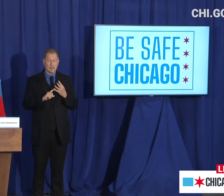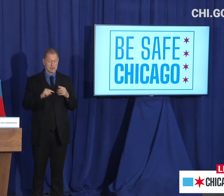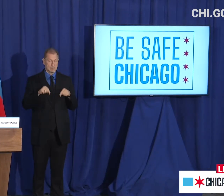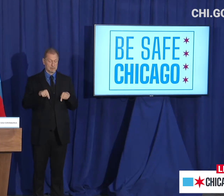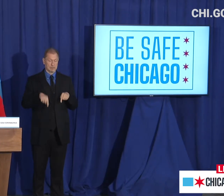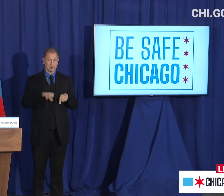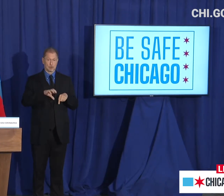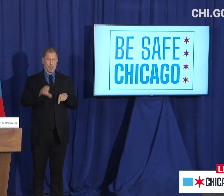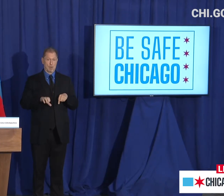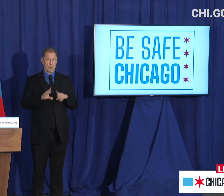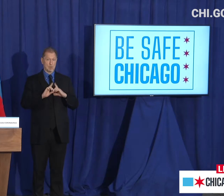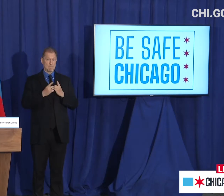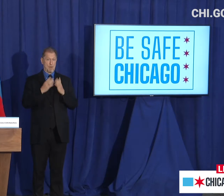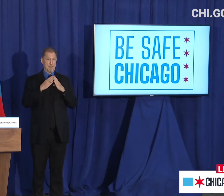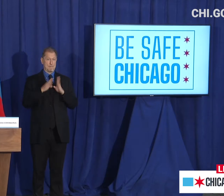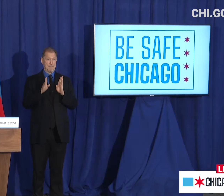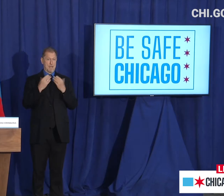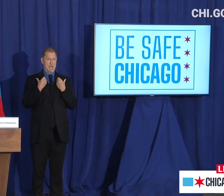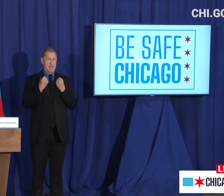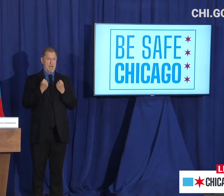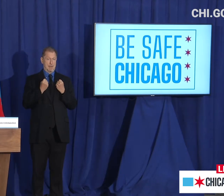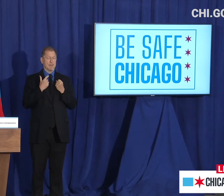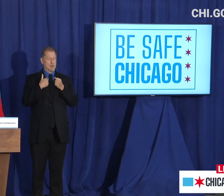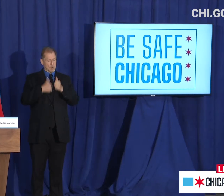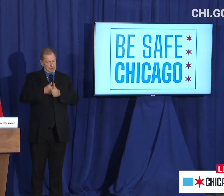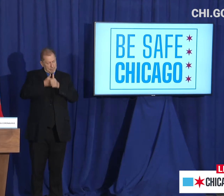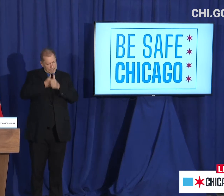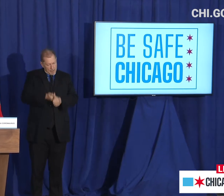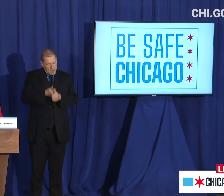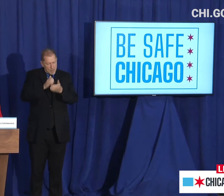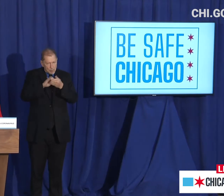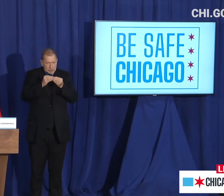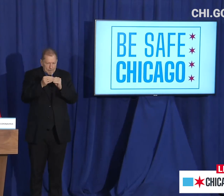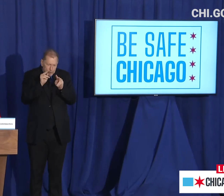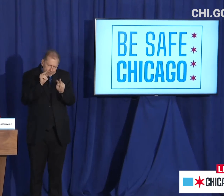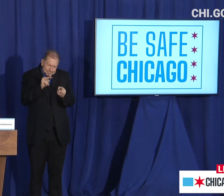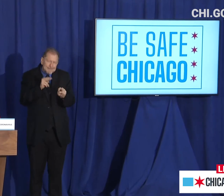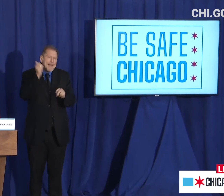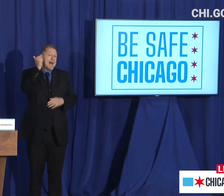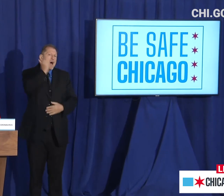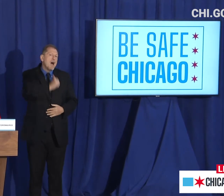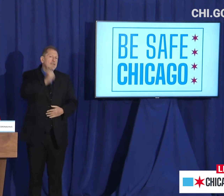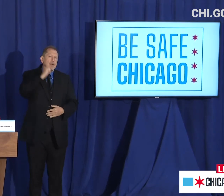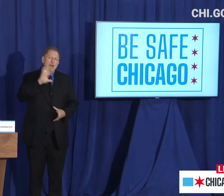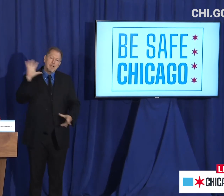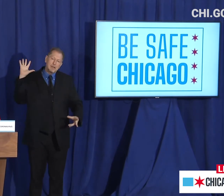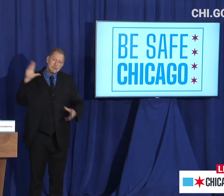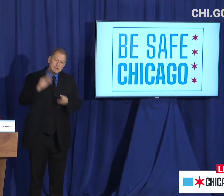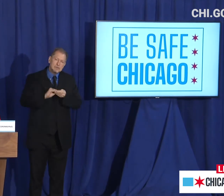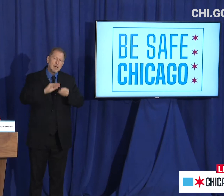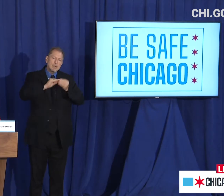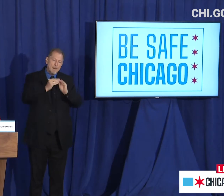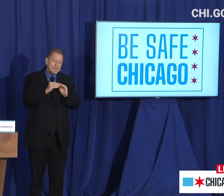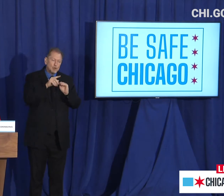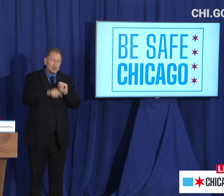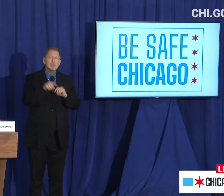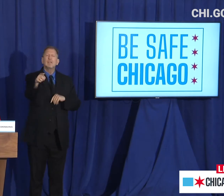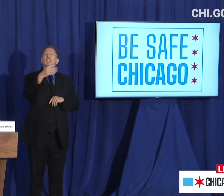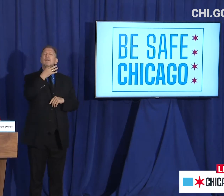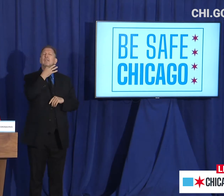Public Health have continued to follow this data every day. It is available to you as